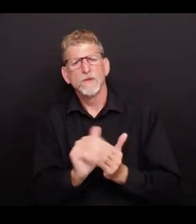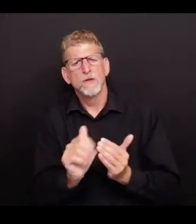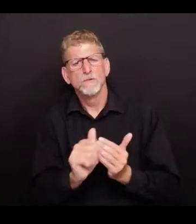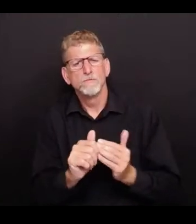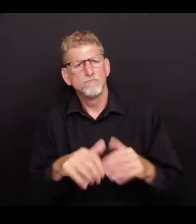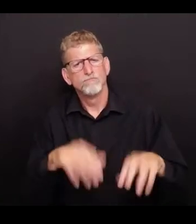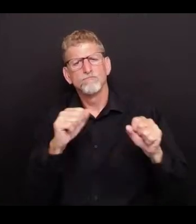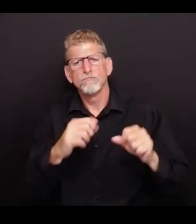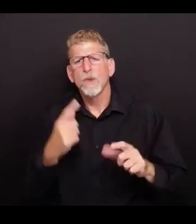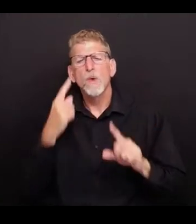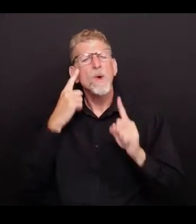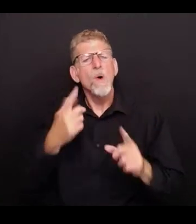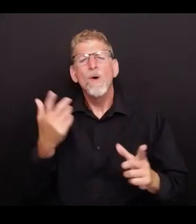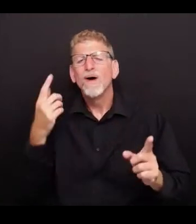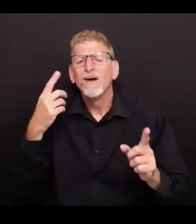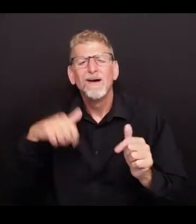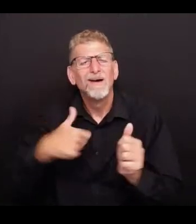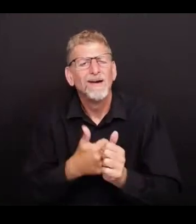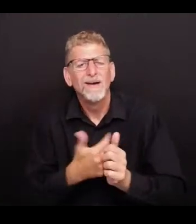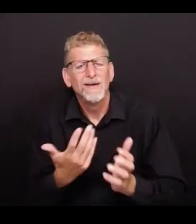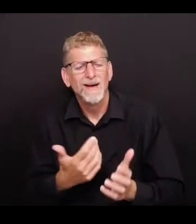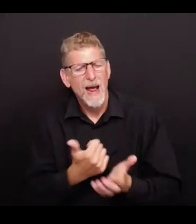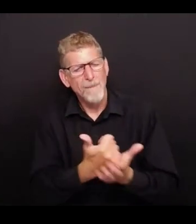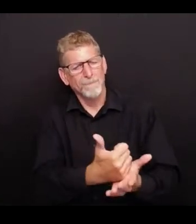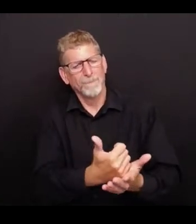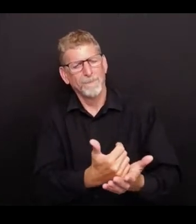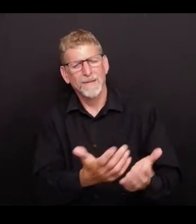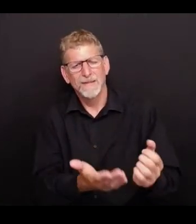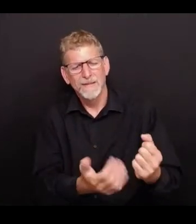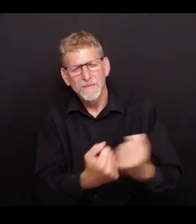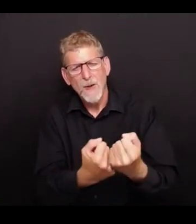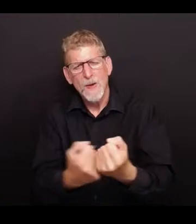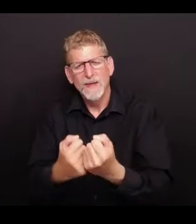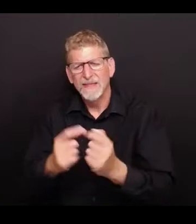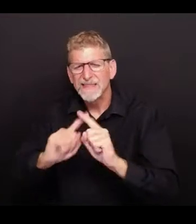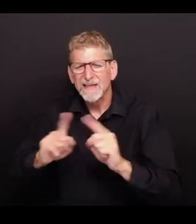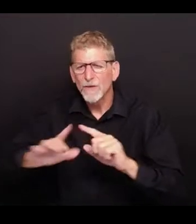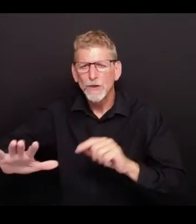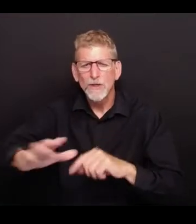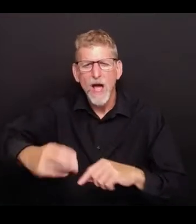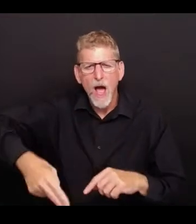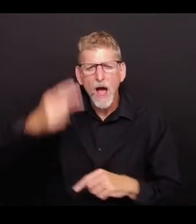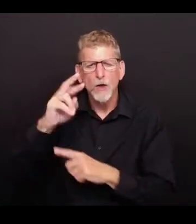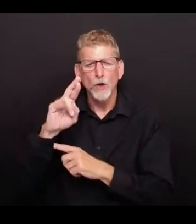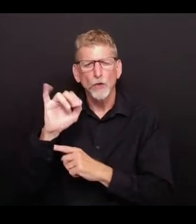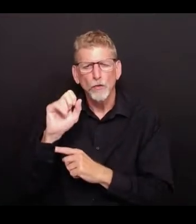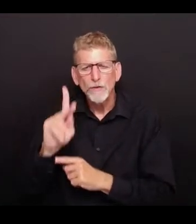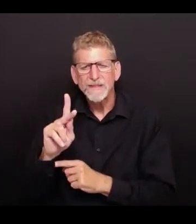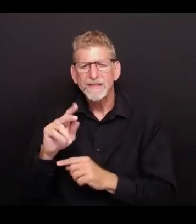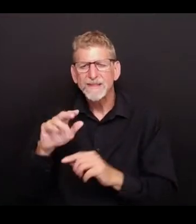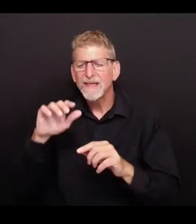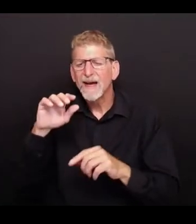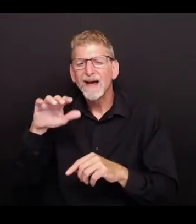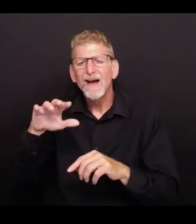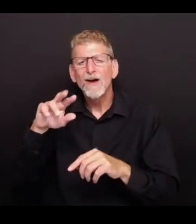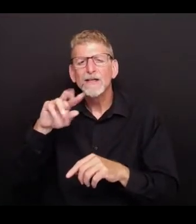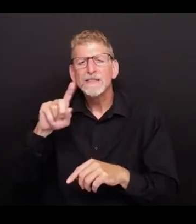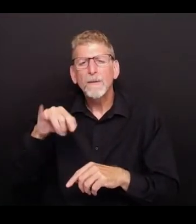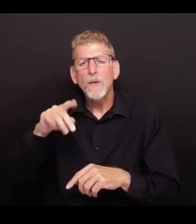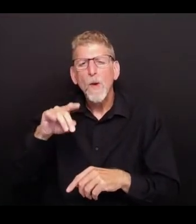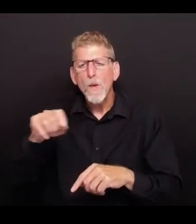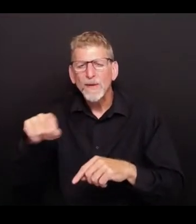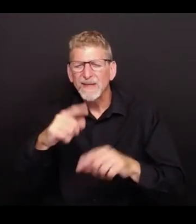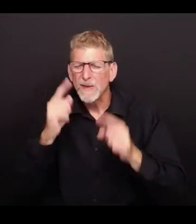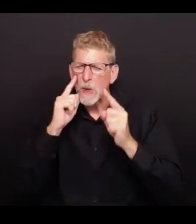Priority will be given to events that aim to serve under-resourced communities in high SVI zip code areas and those working with Black, Hispanic, American